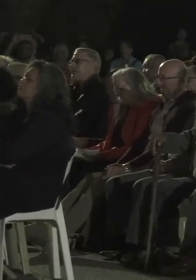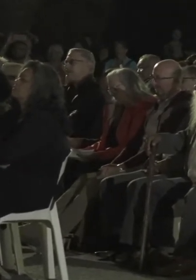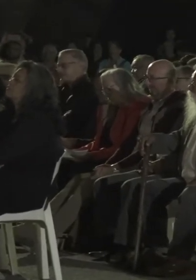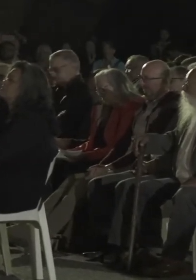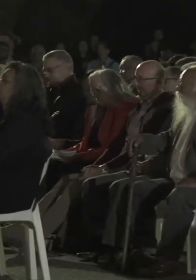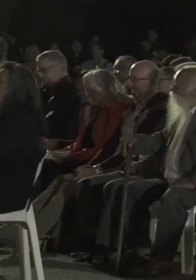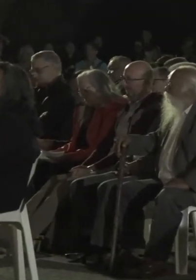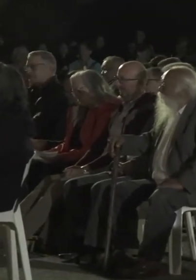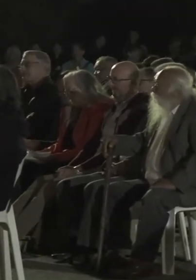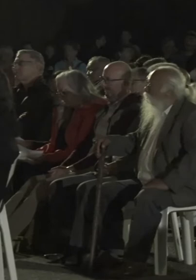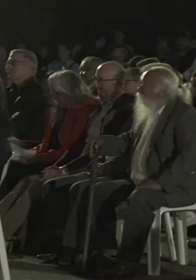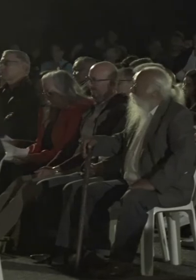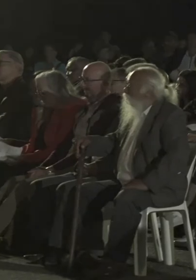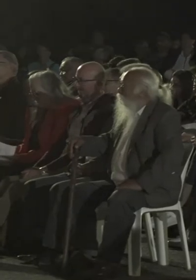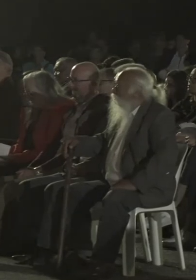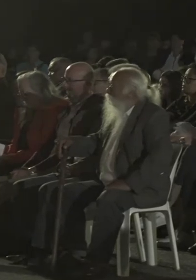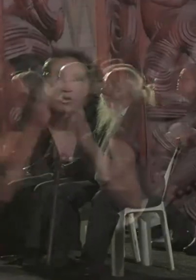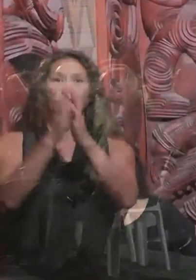say the Lord's Prayer